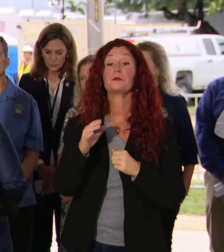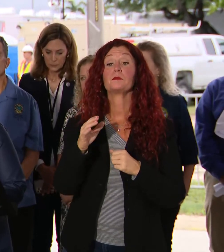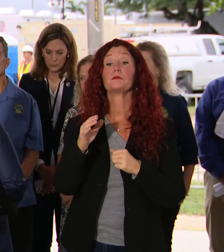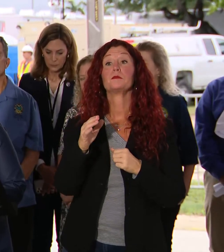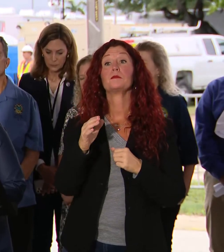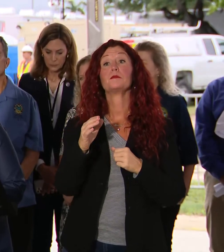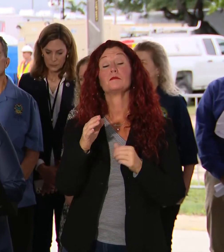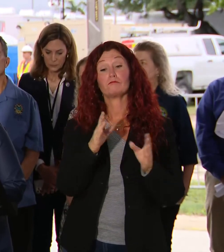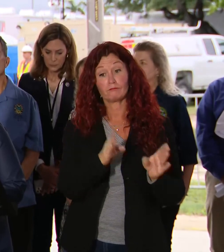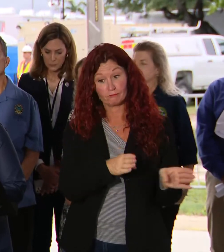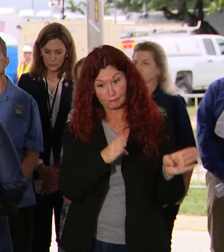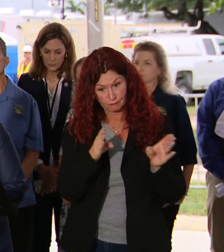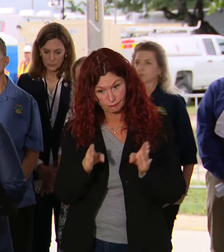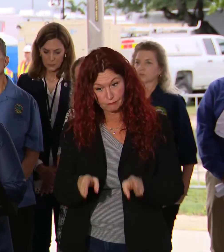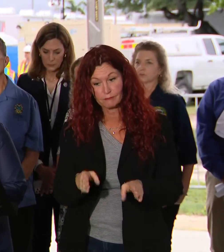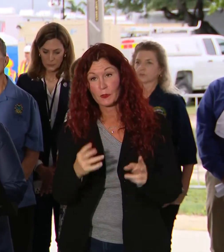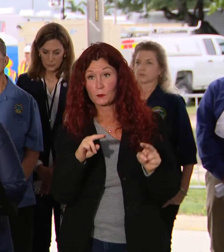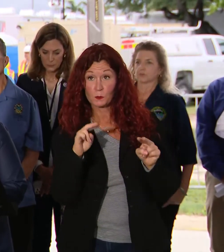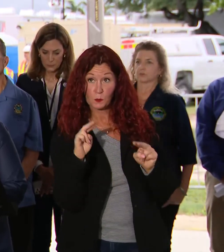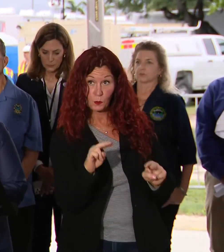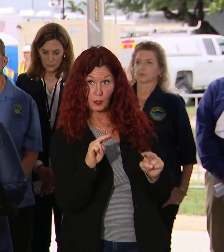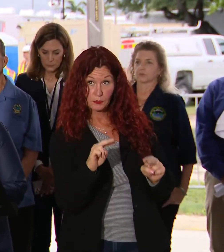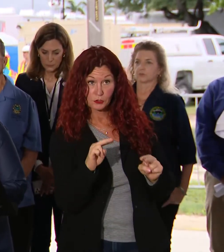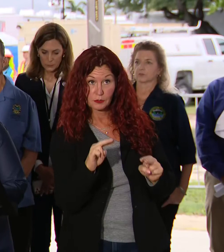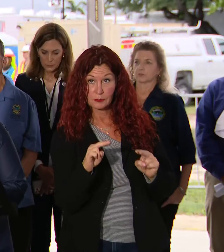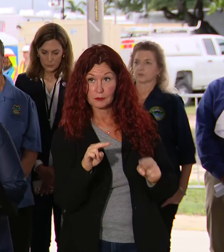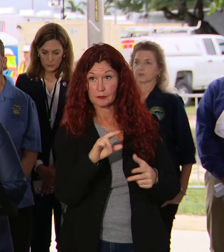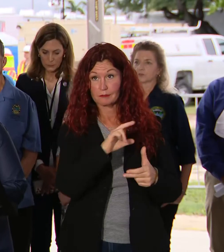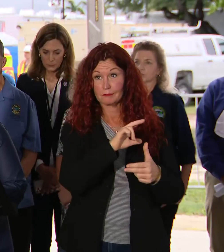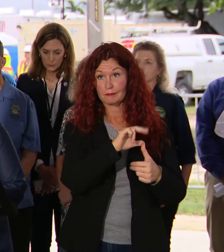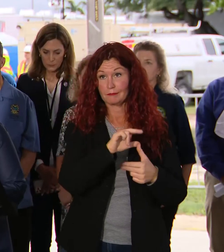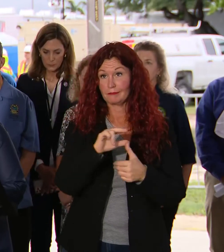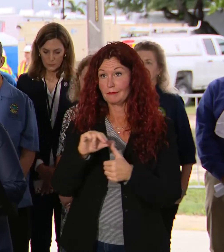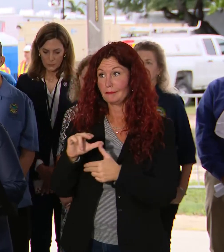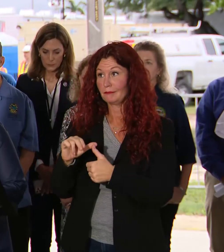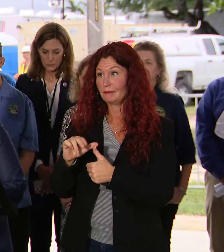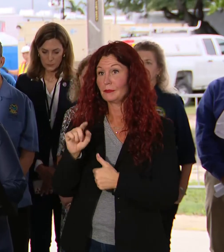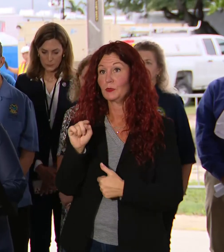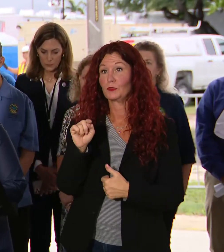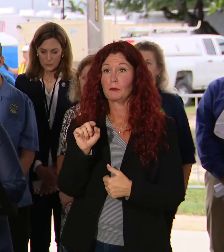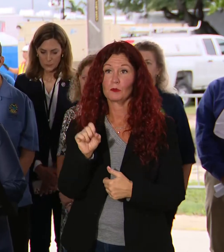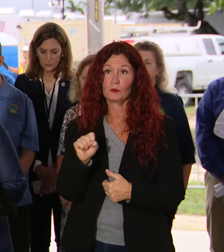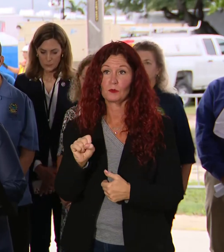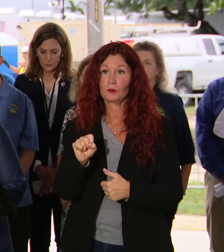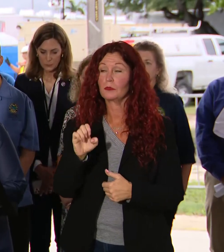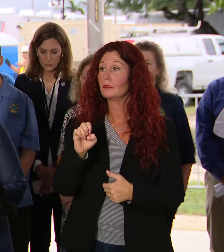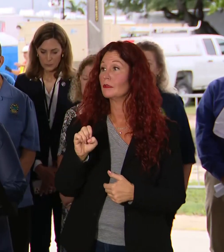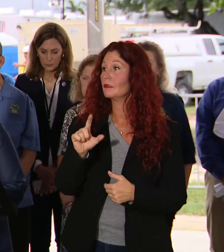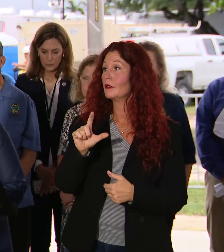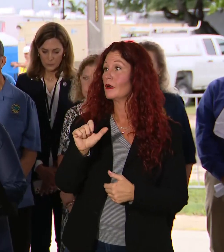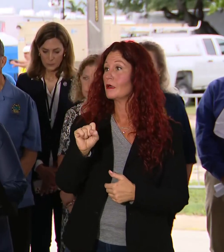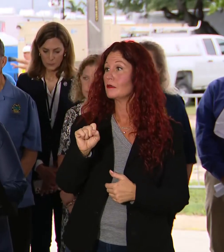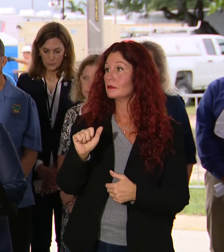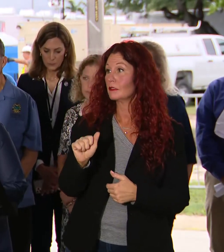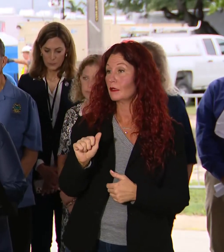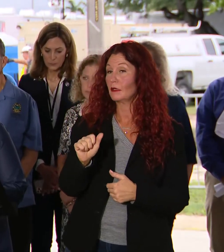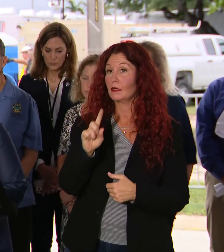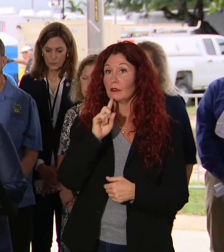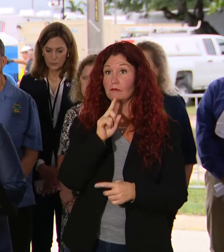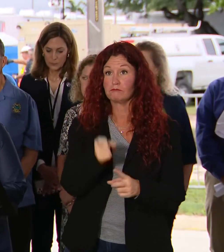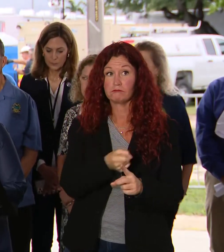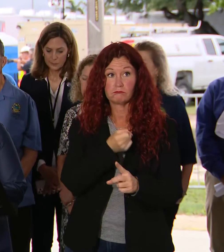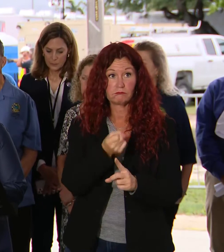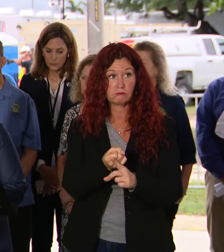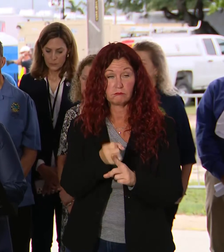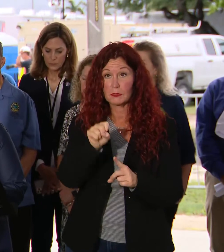tomorrow on site to brief our team. No impacts to South Florida are expected until late Sunday, when there is